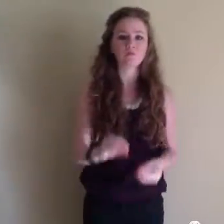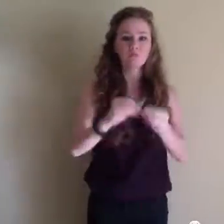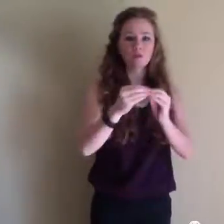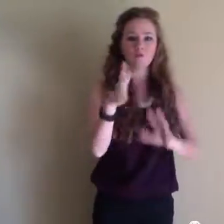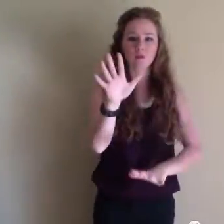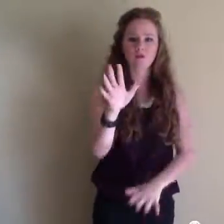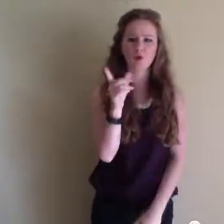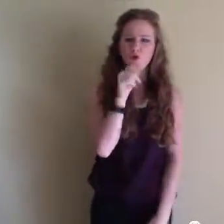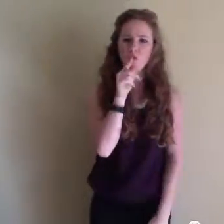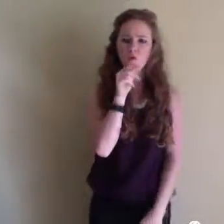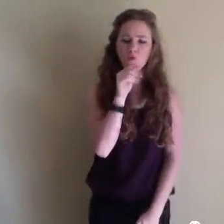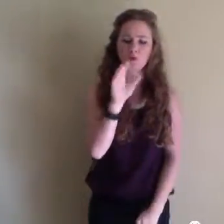interests.